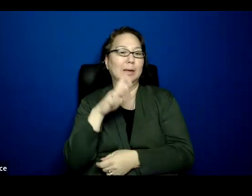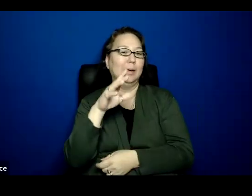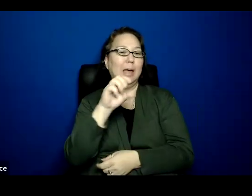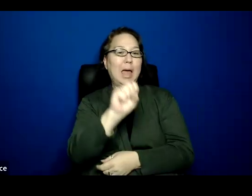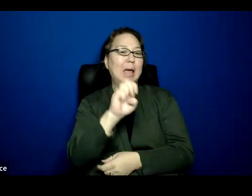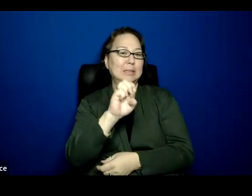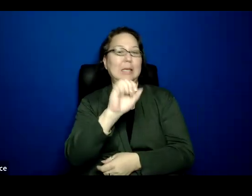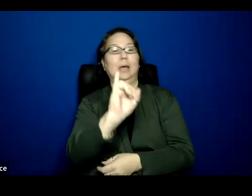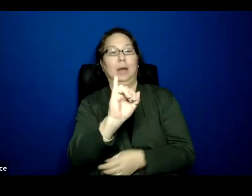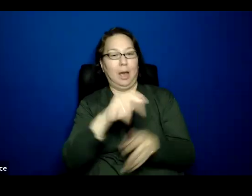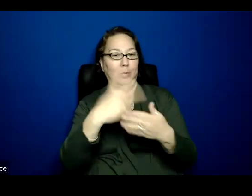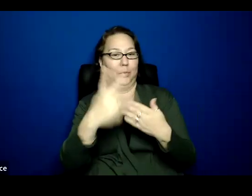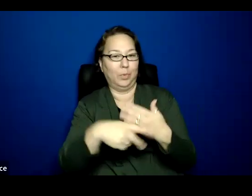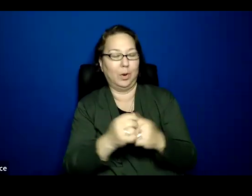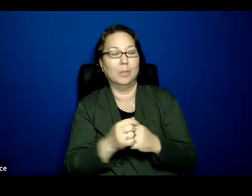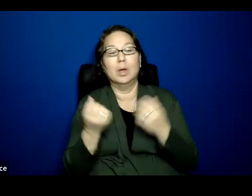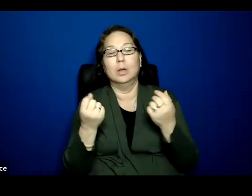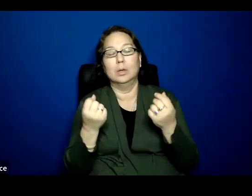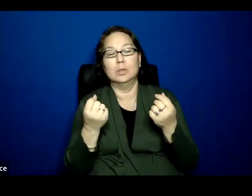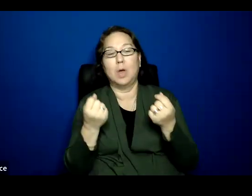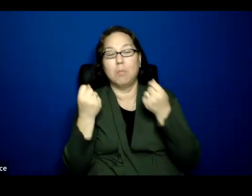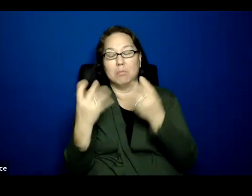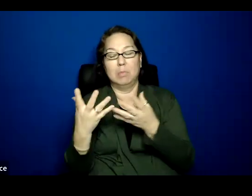students were in